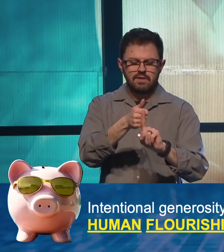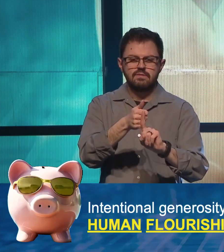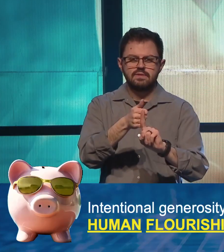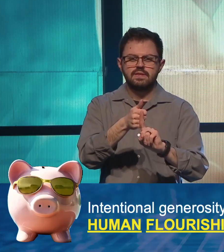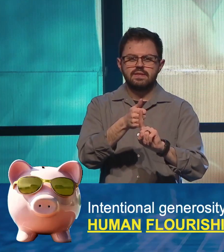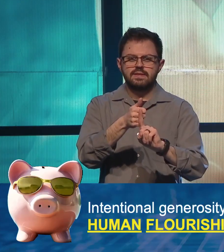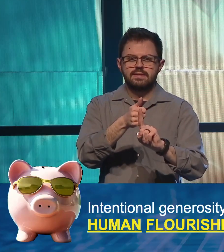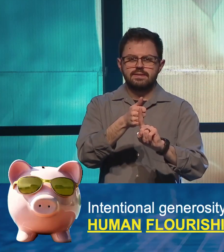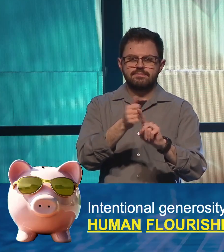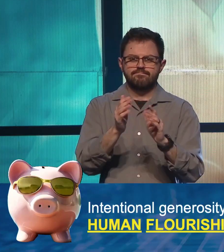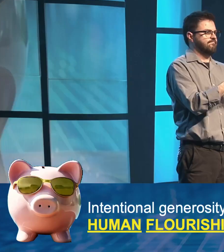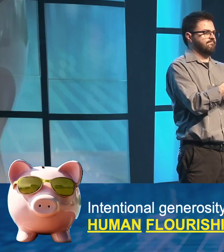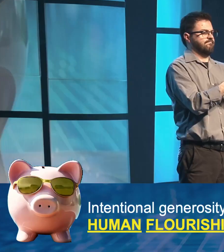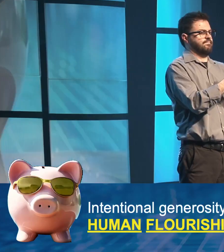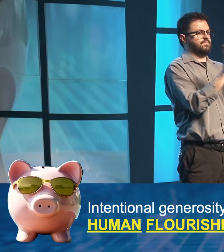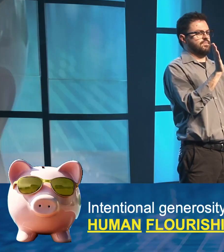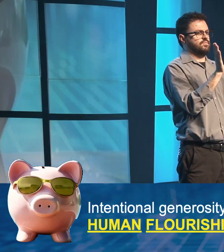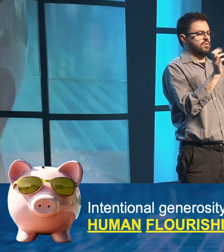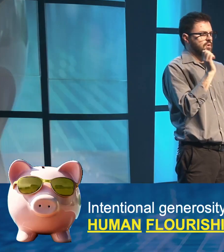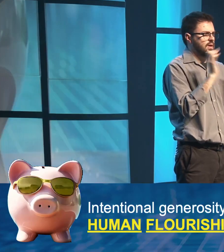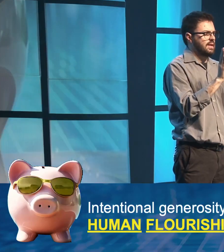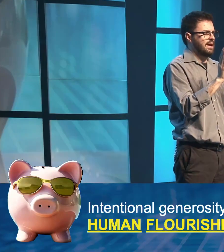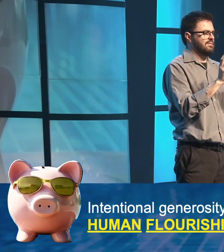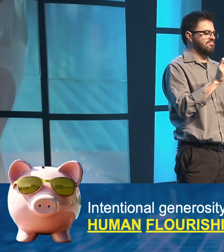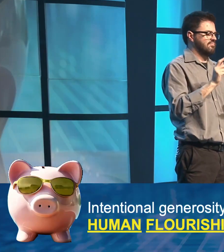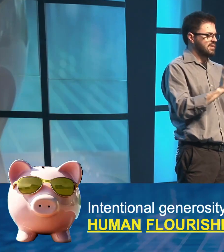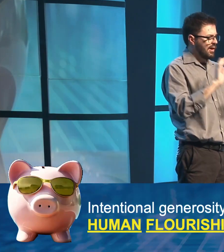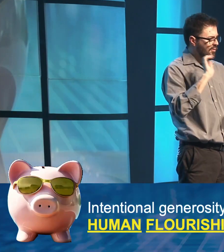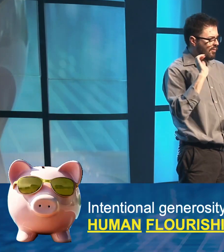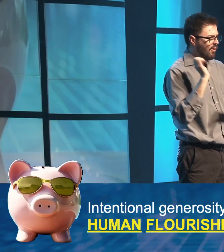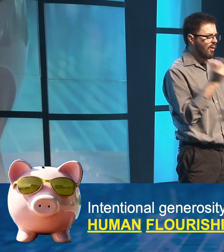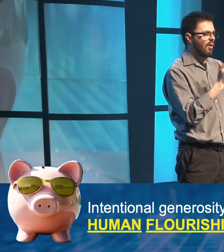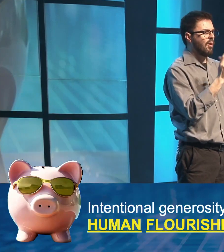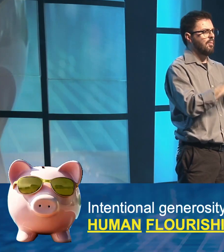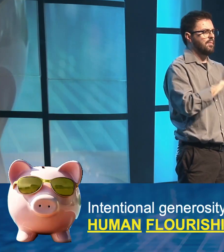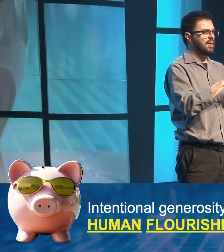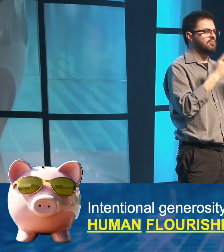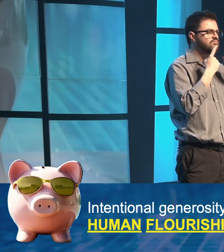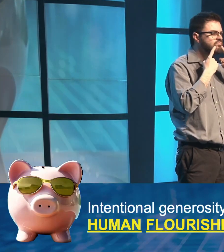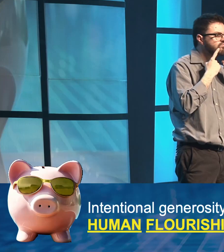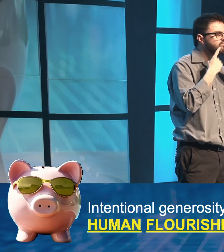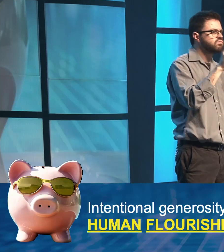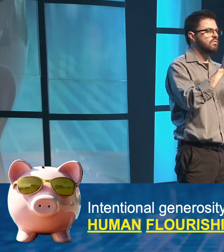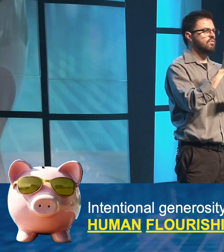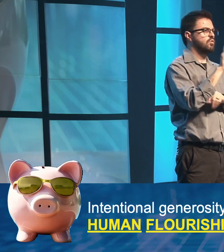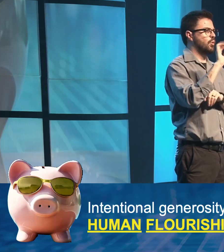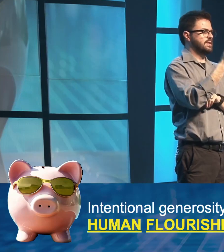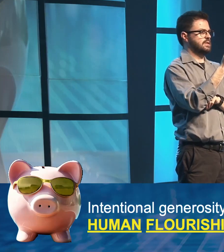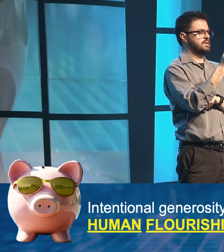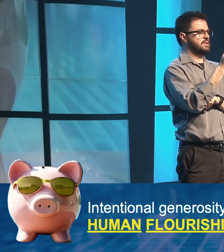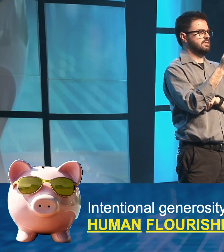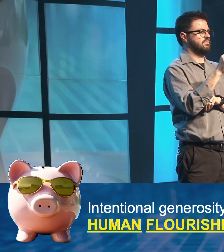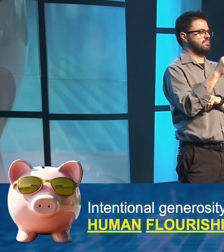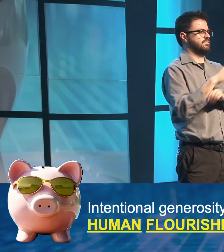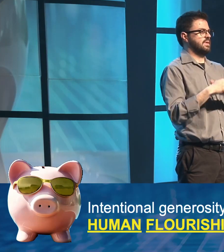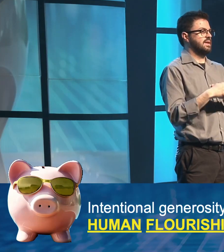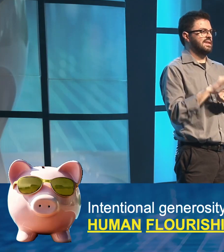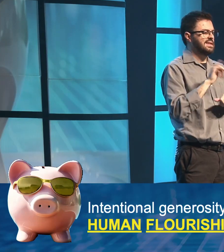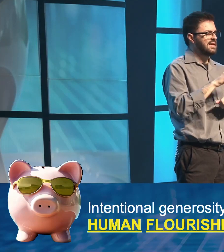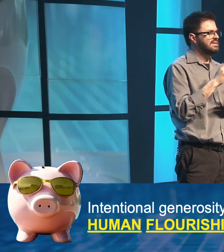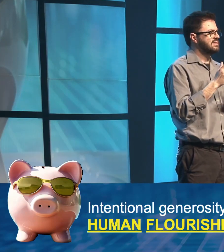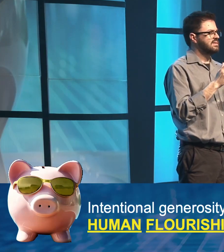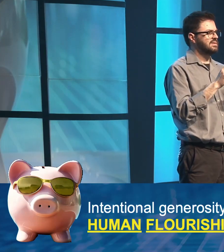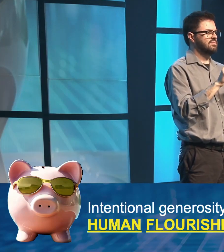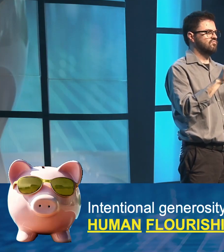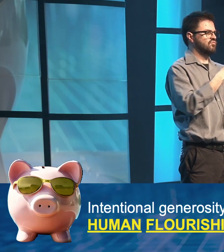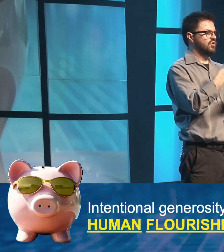flourishing, right? Intentional generosity is a universal pathway to human flourishing. It's why